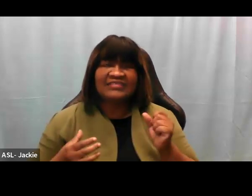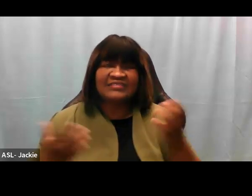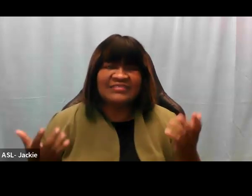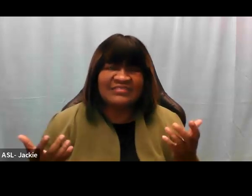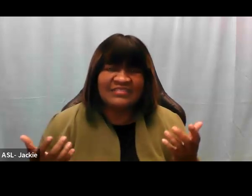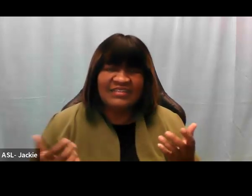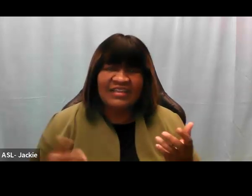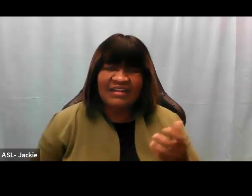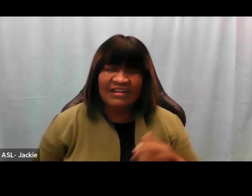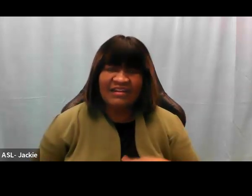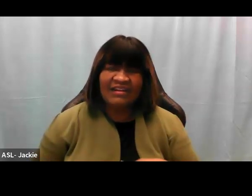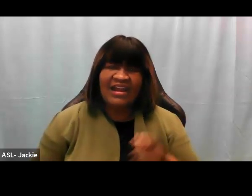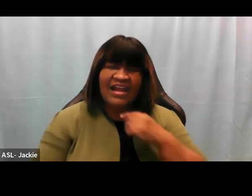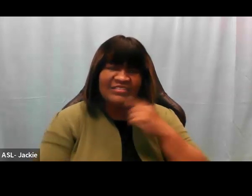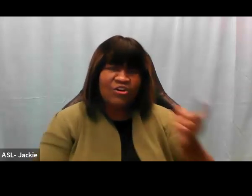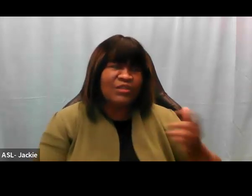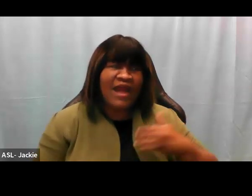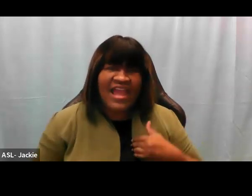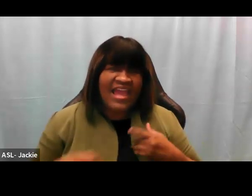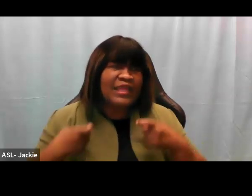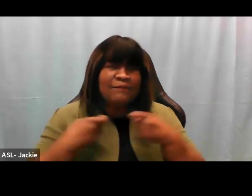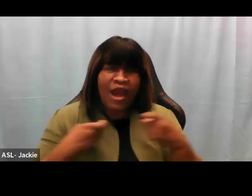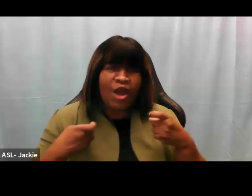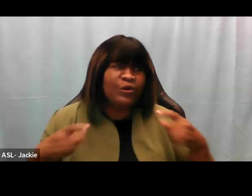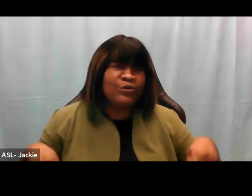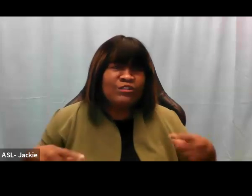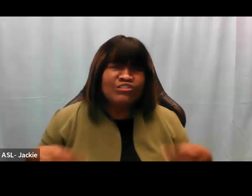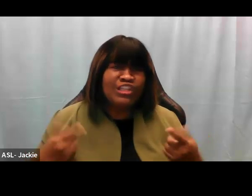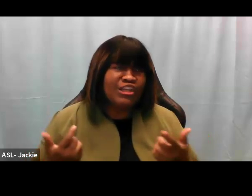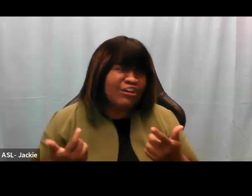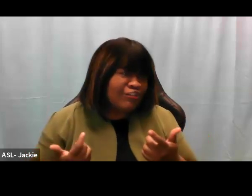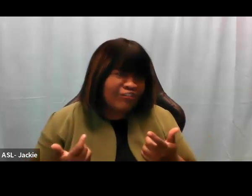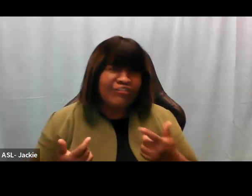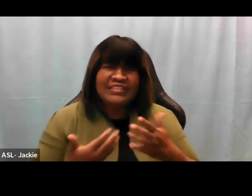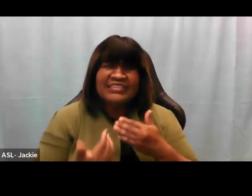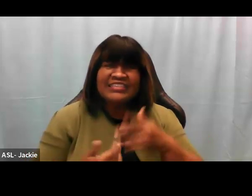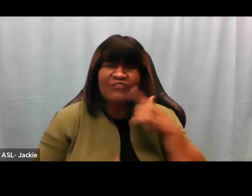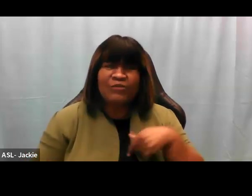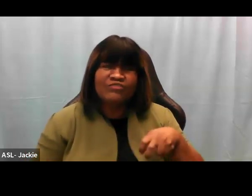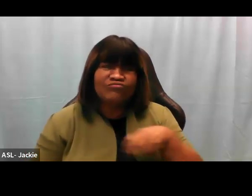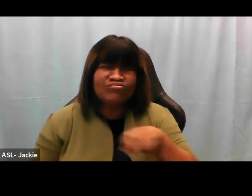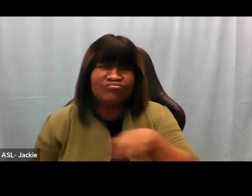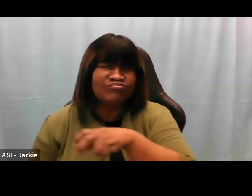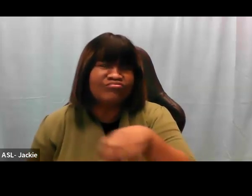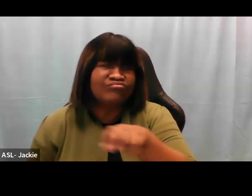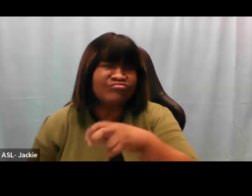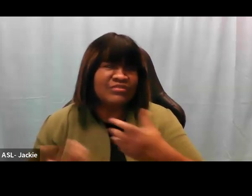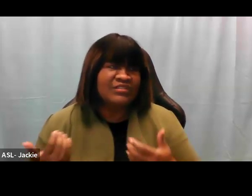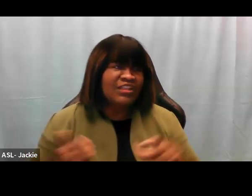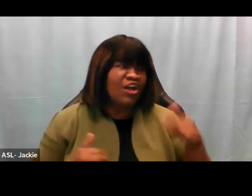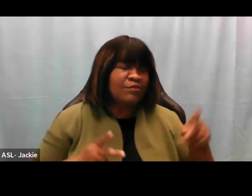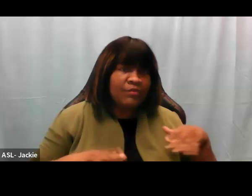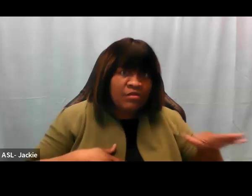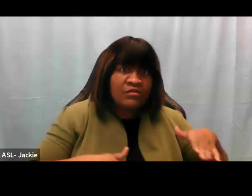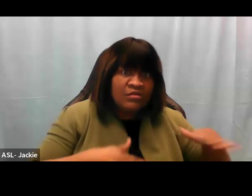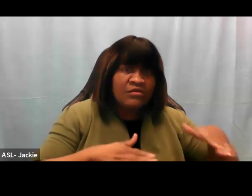I reminded him that I was in a power wheelchair, so it took less energy for me to walk around than it would take anyone to walk around.